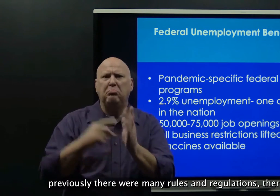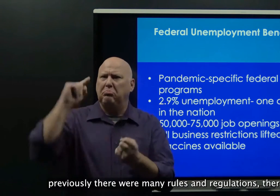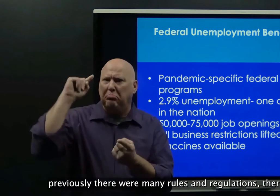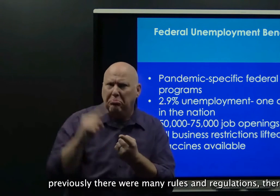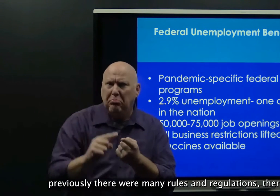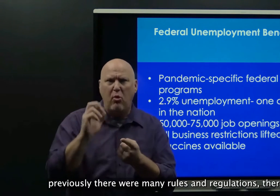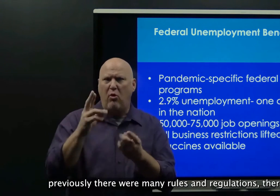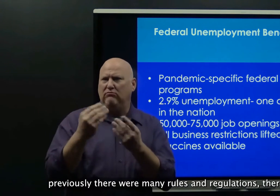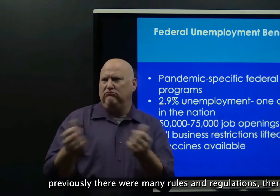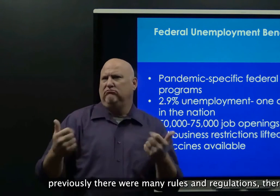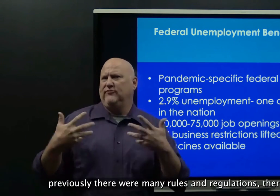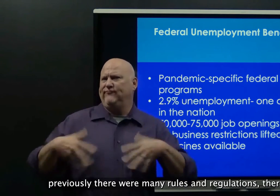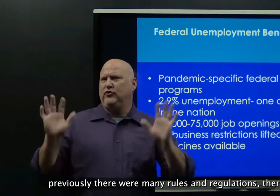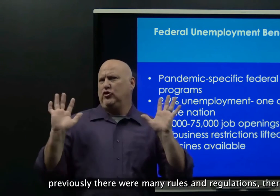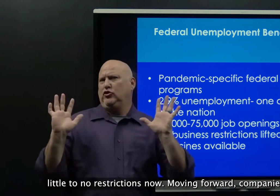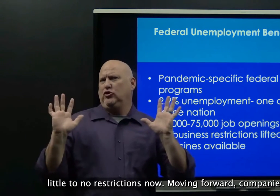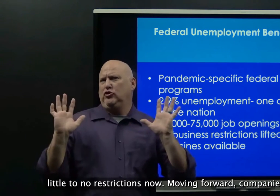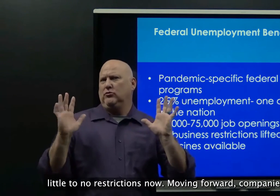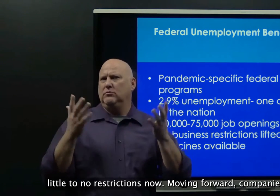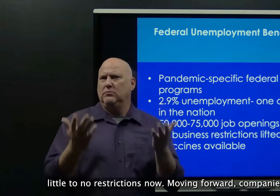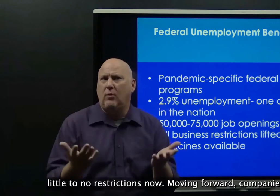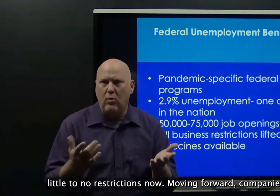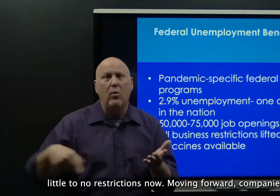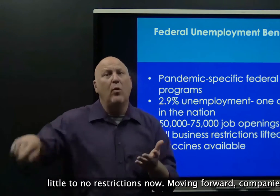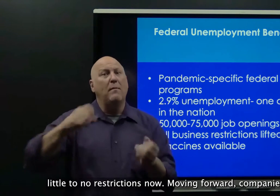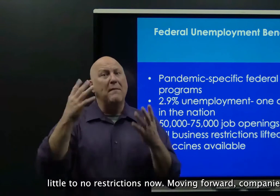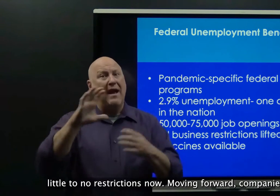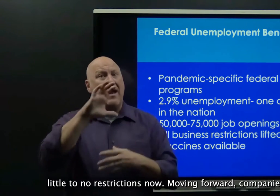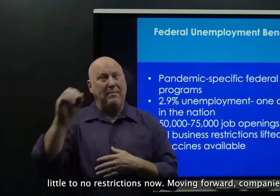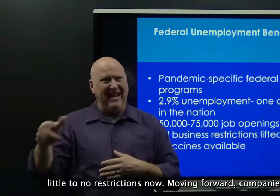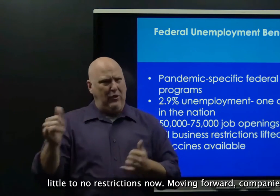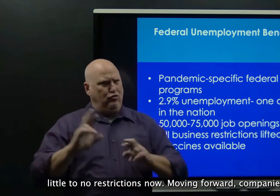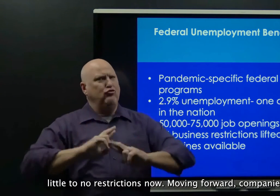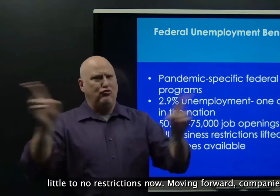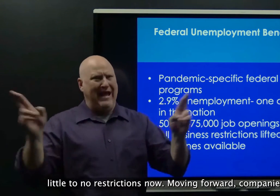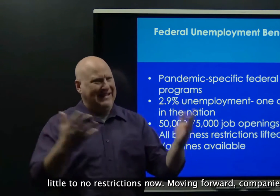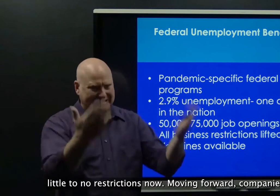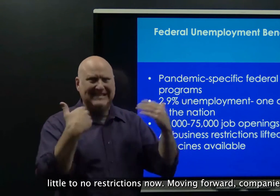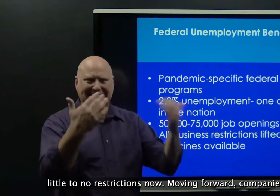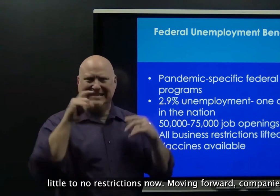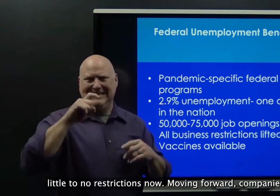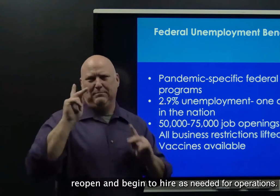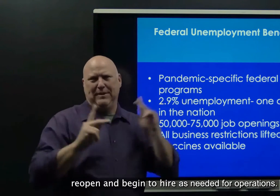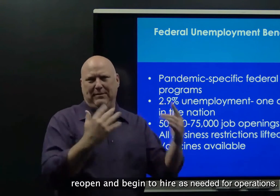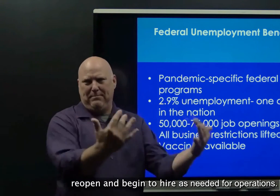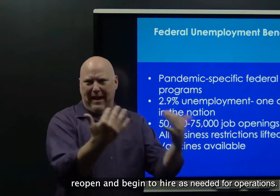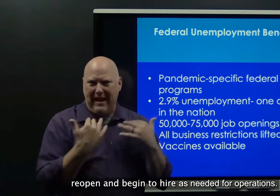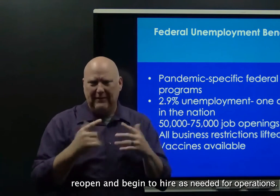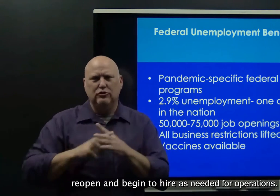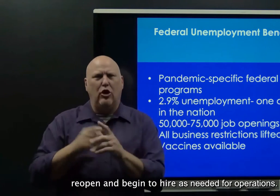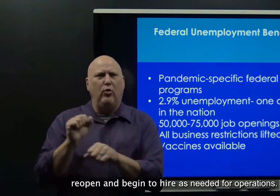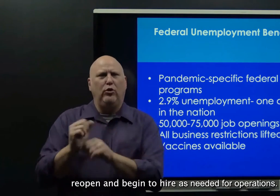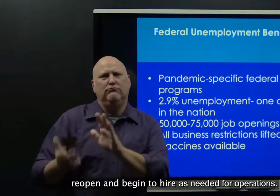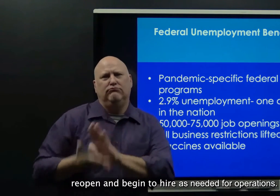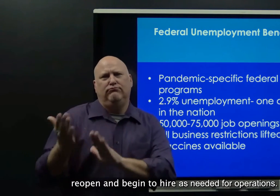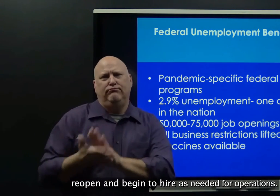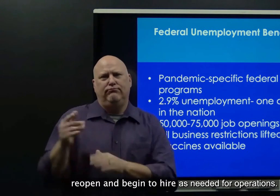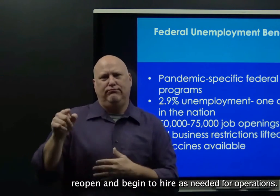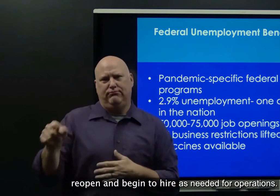rules and regulations, there are little to no restrictions now. Moving forward, companies will reopen and begin to hire as needed for operations.